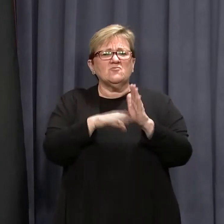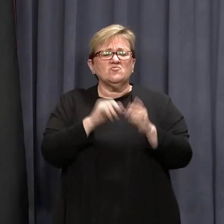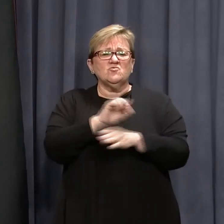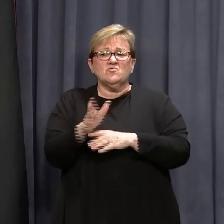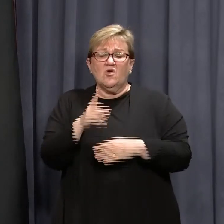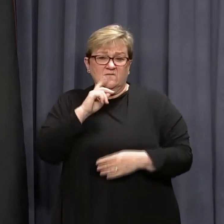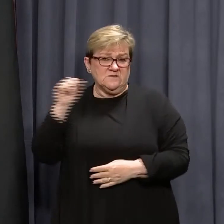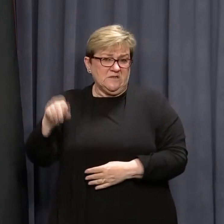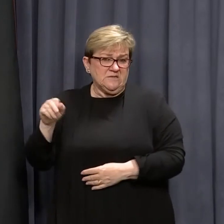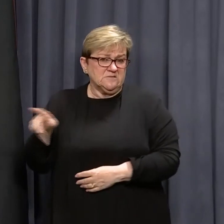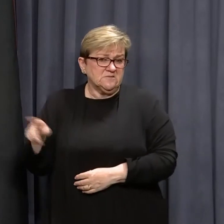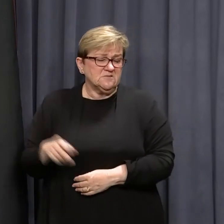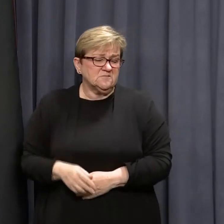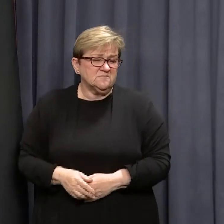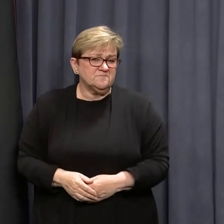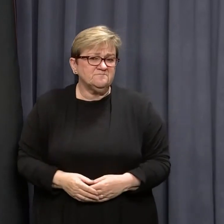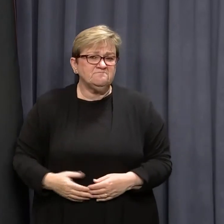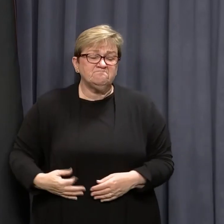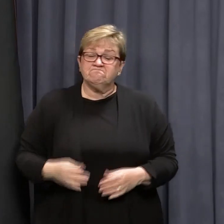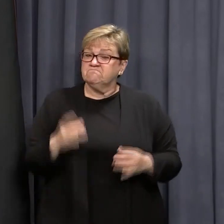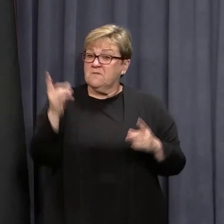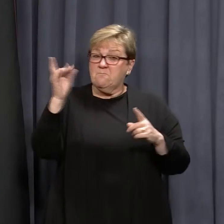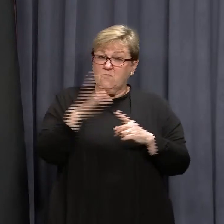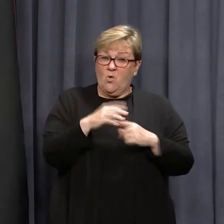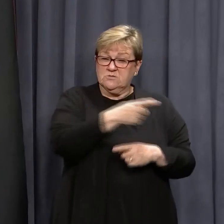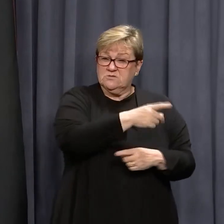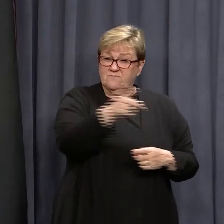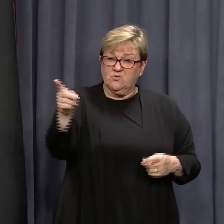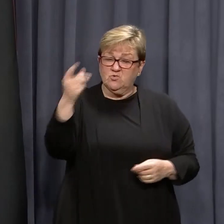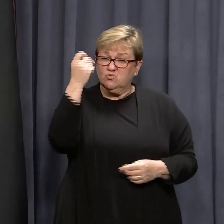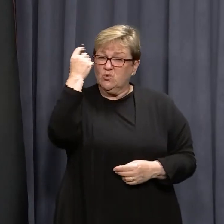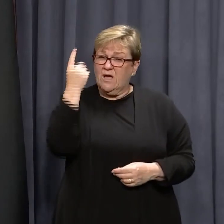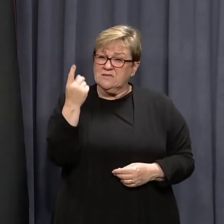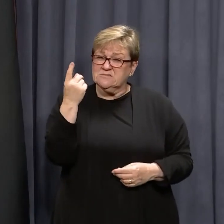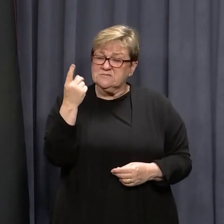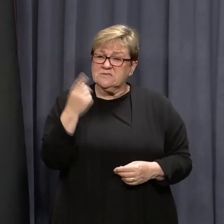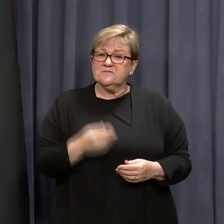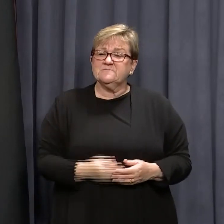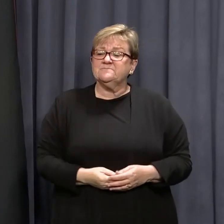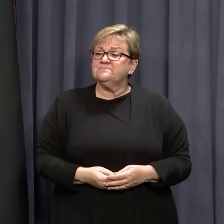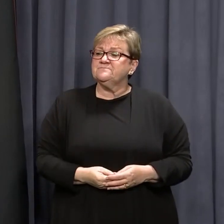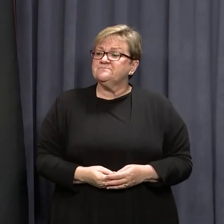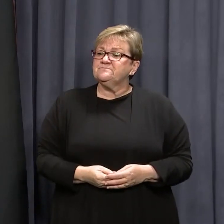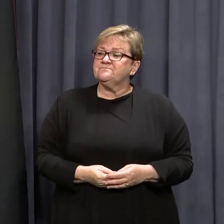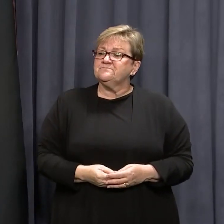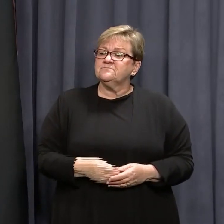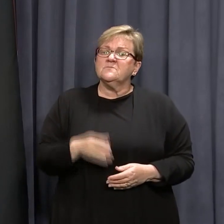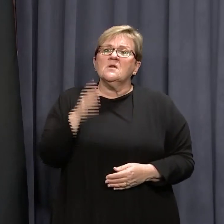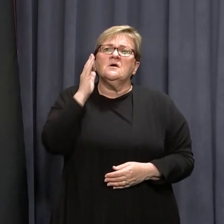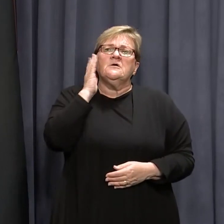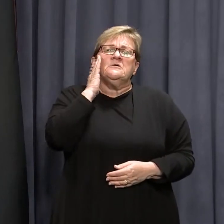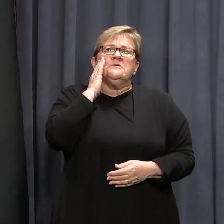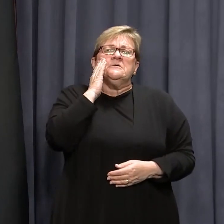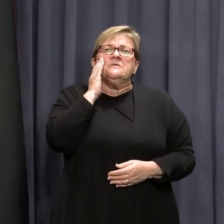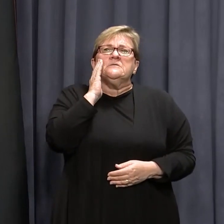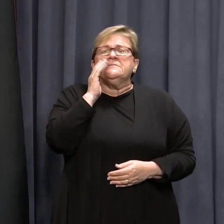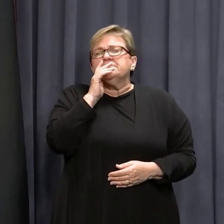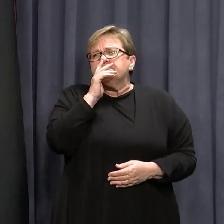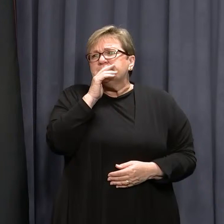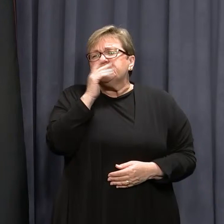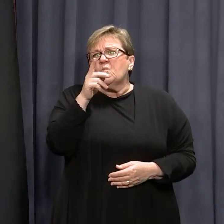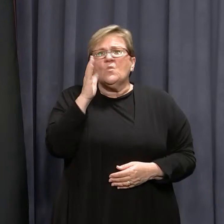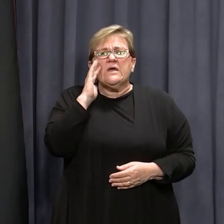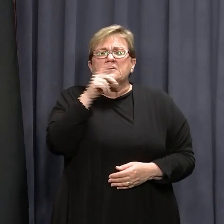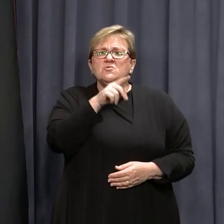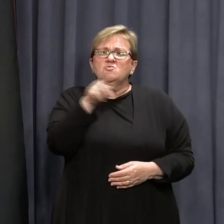were, and look, that's important for the community to understand that when you actually